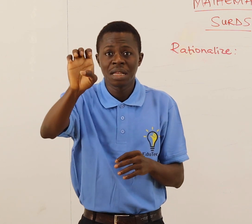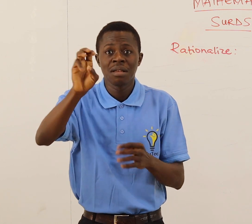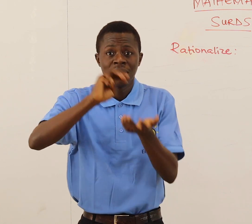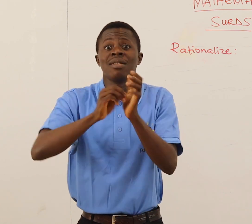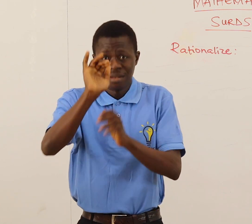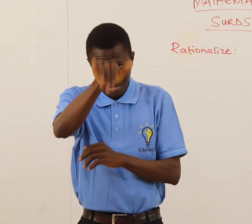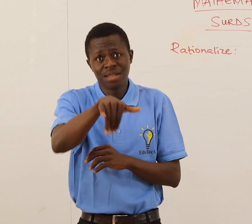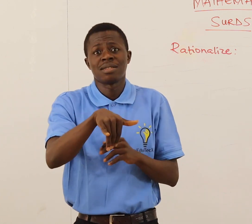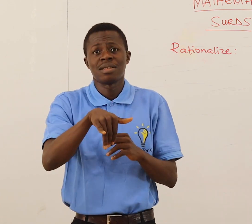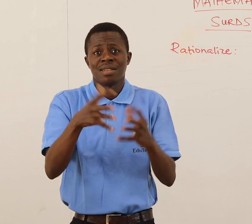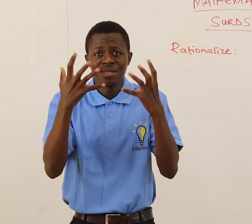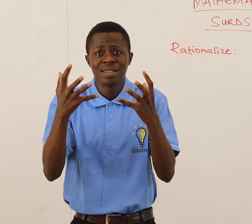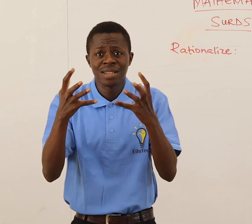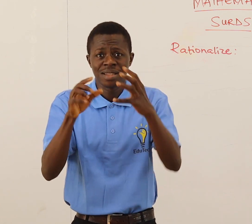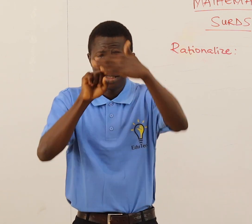sign from the denominator.